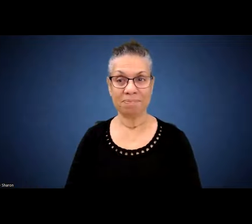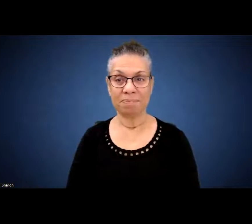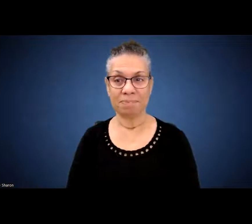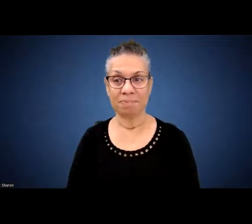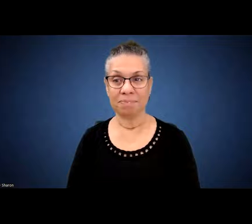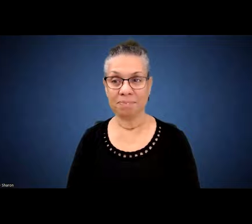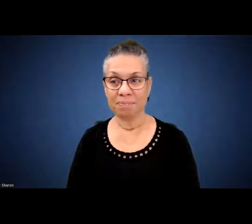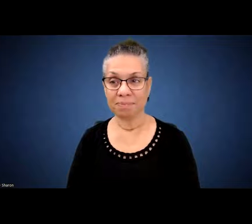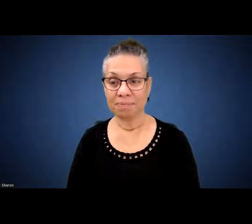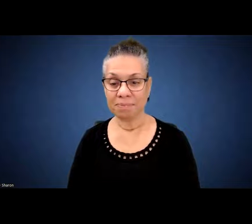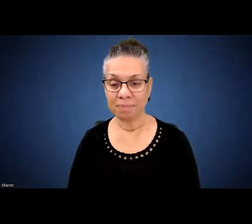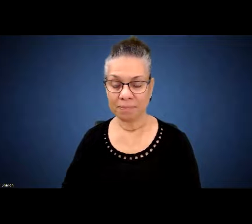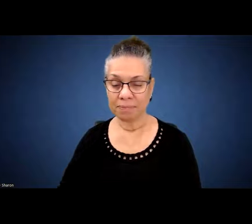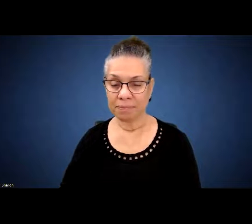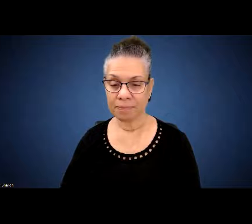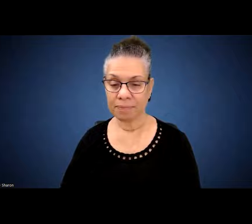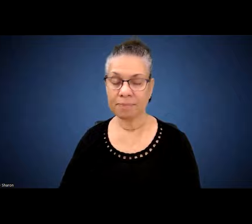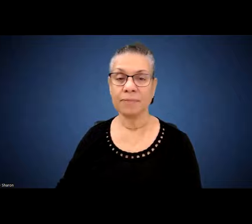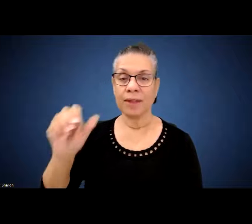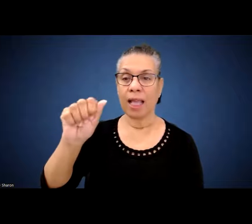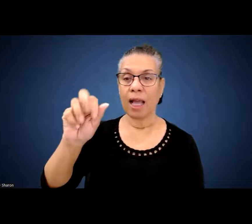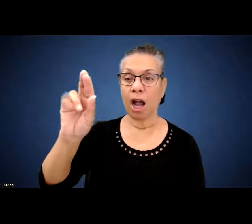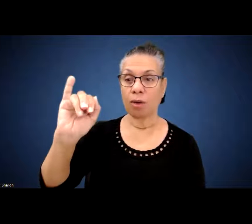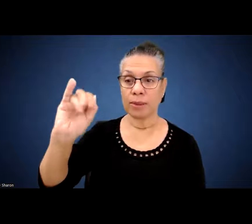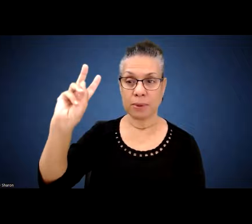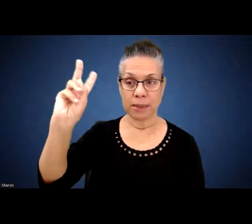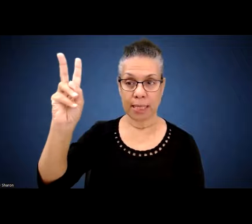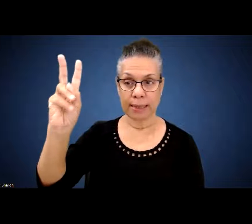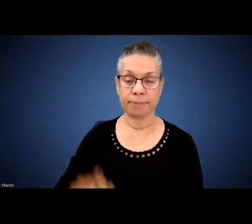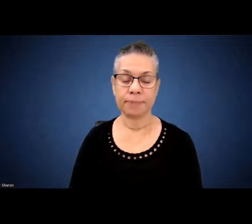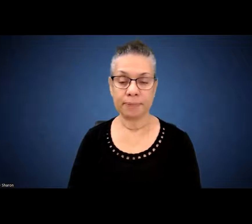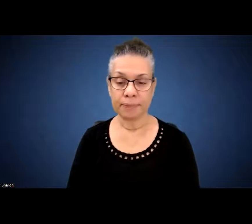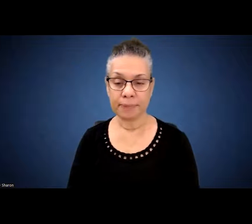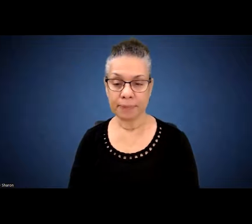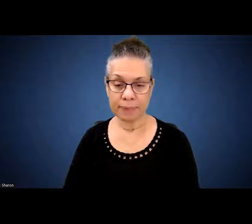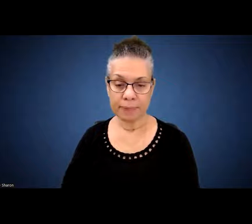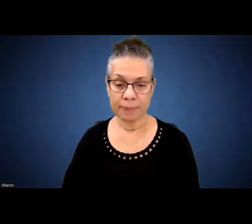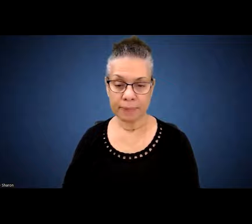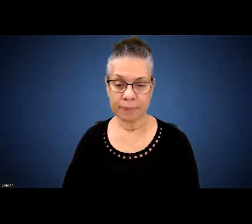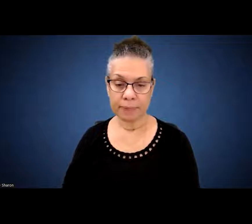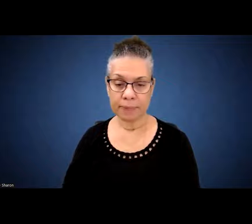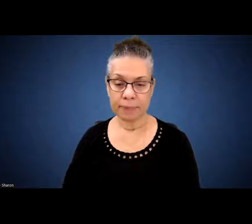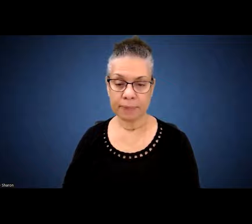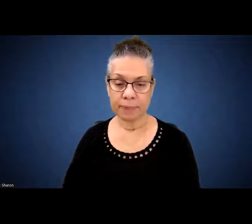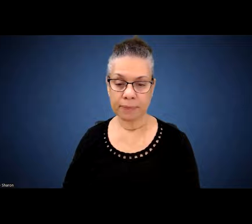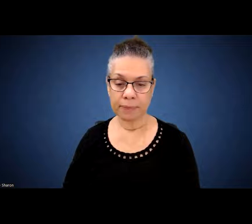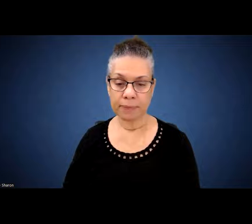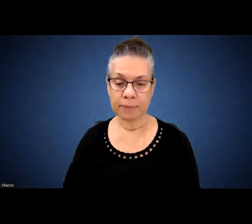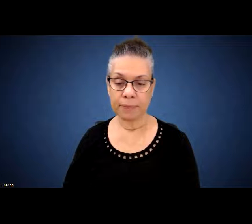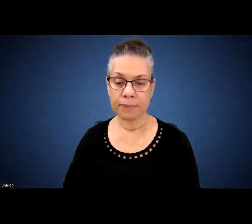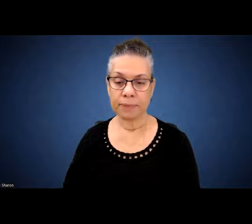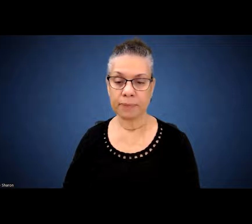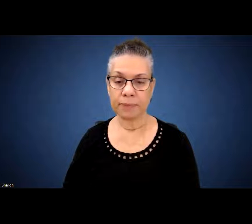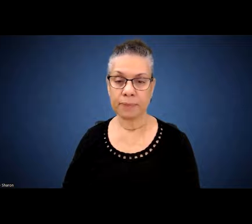Ari's We have- on. Thank you, Ari, providing the second on the motion. So I will take a roll call